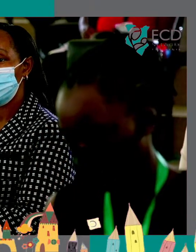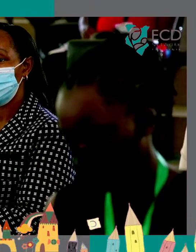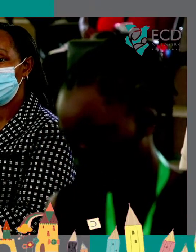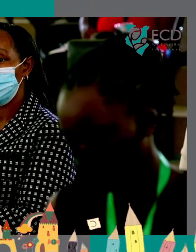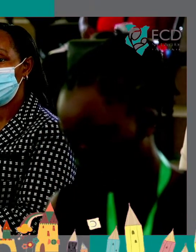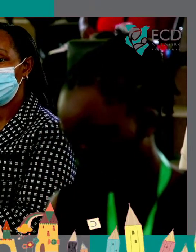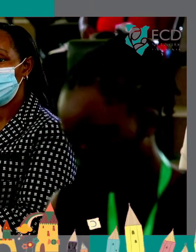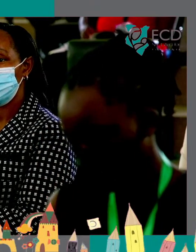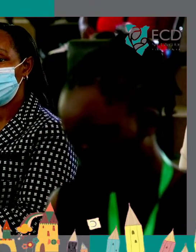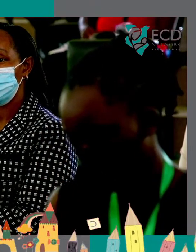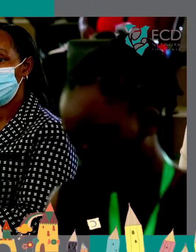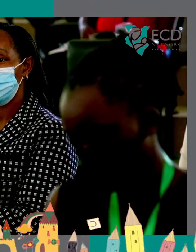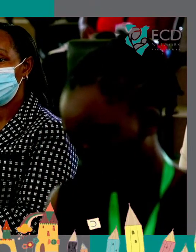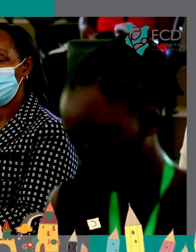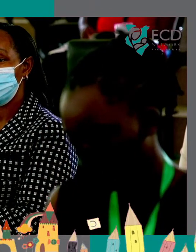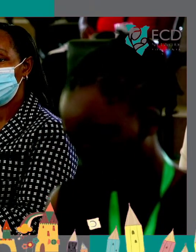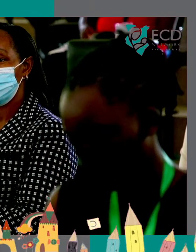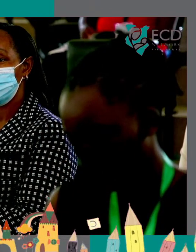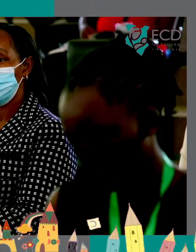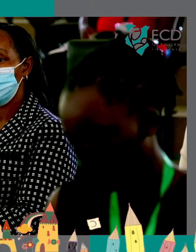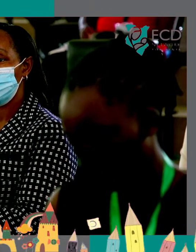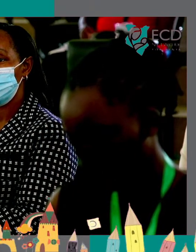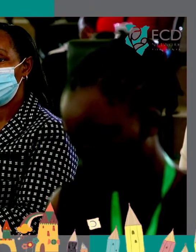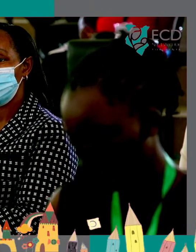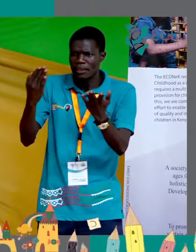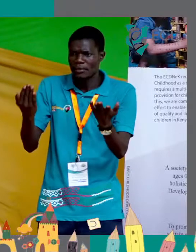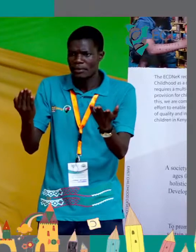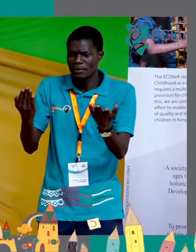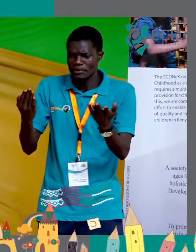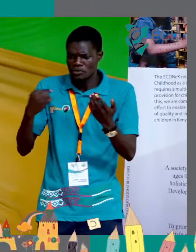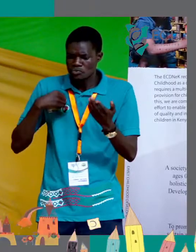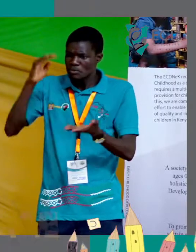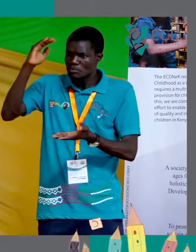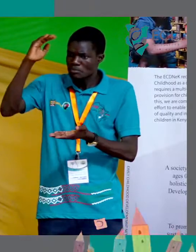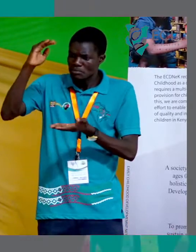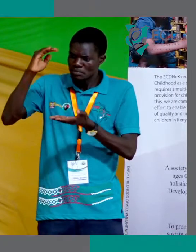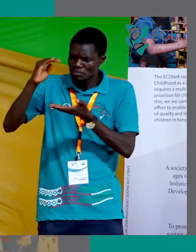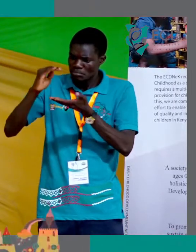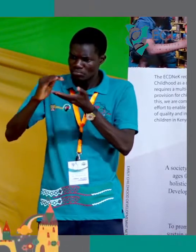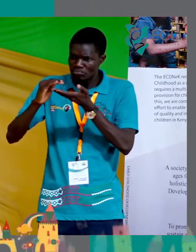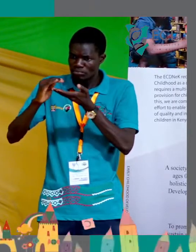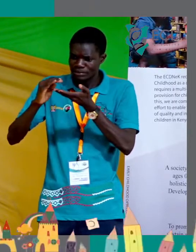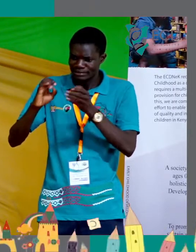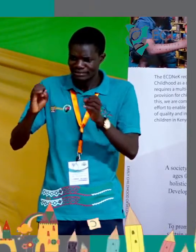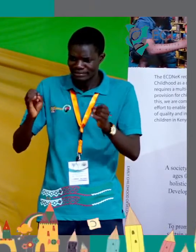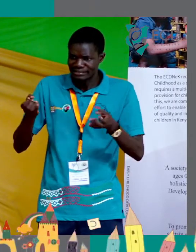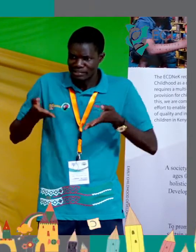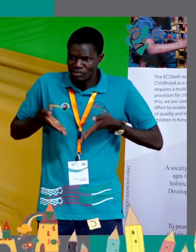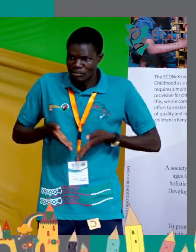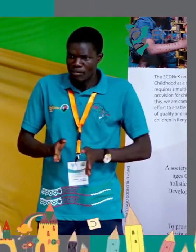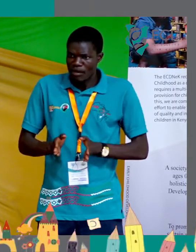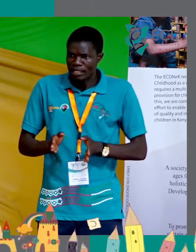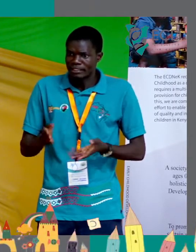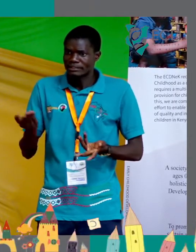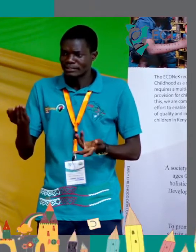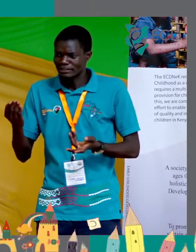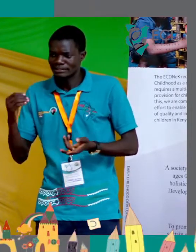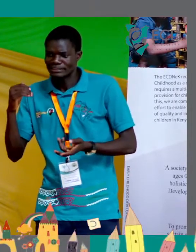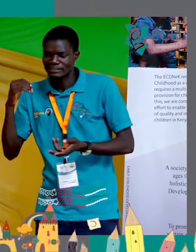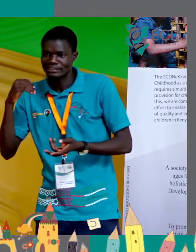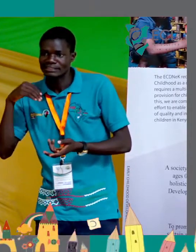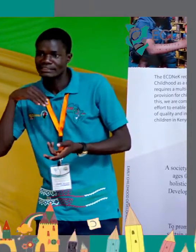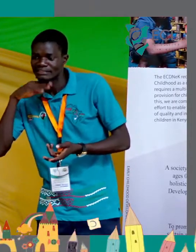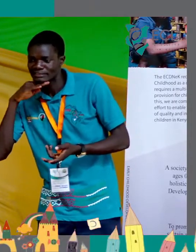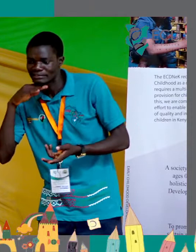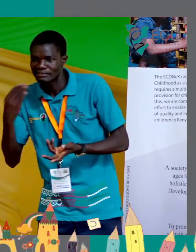Now, our core mandate: to reduce newborn and child mortality and morbidity due